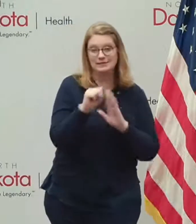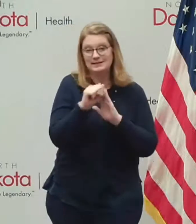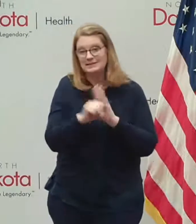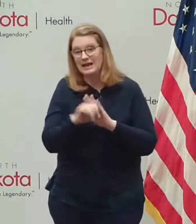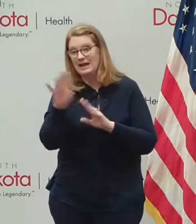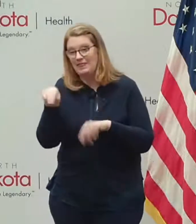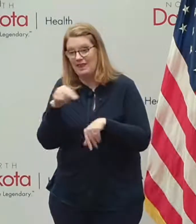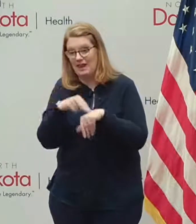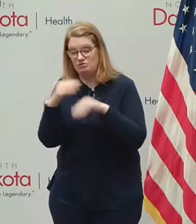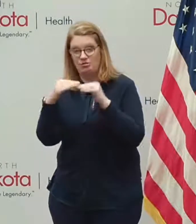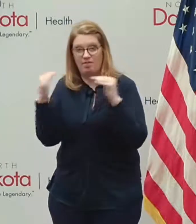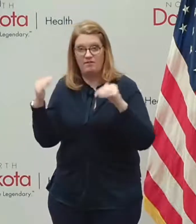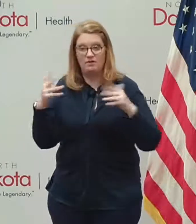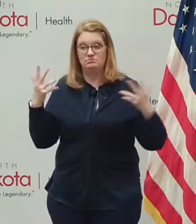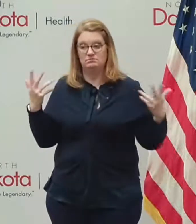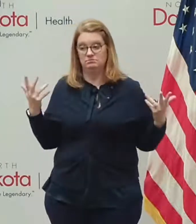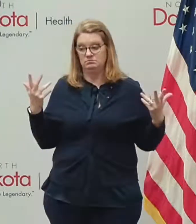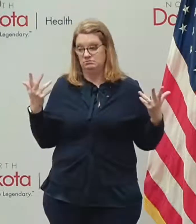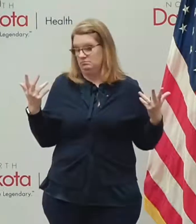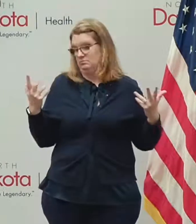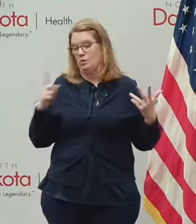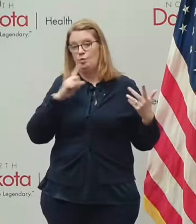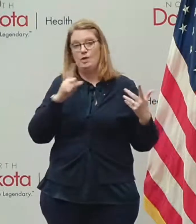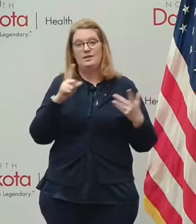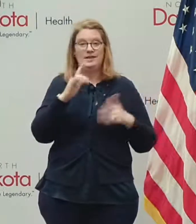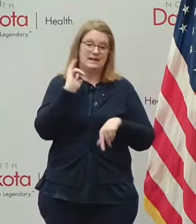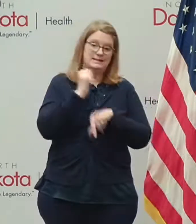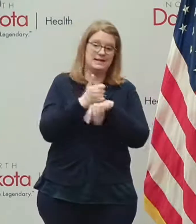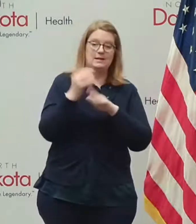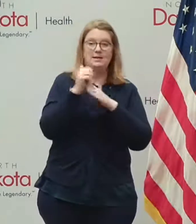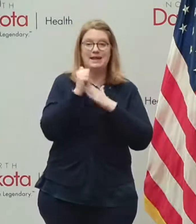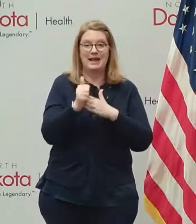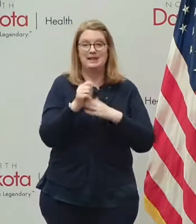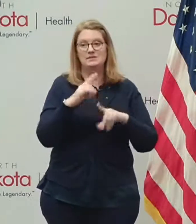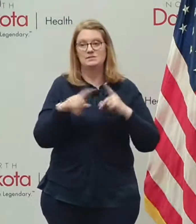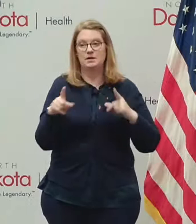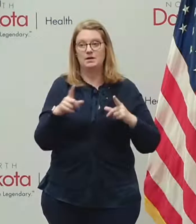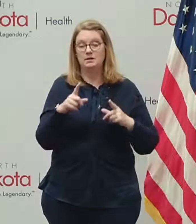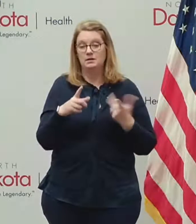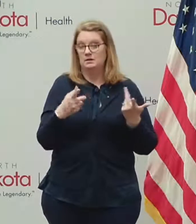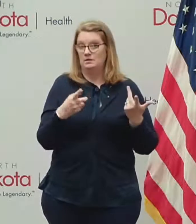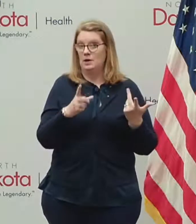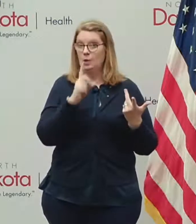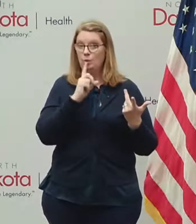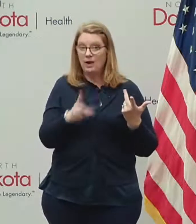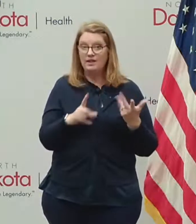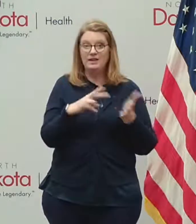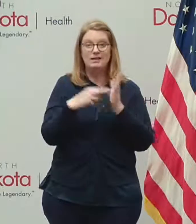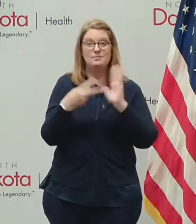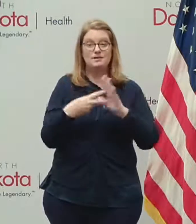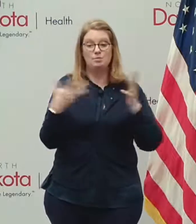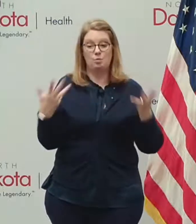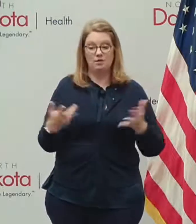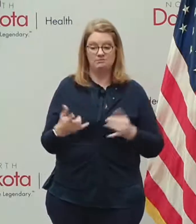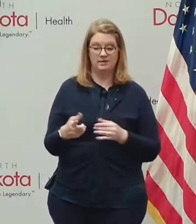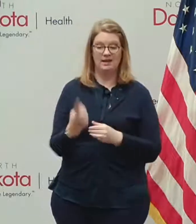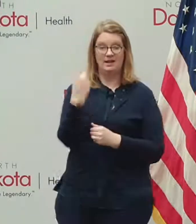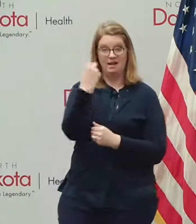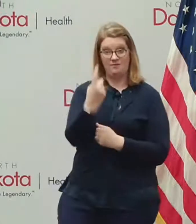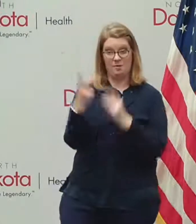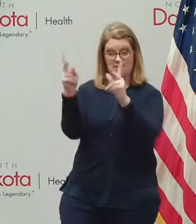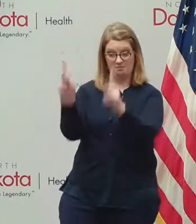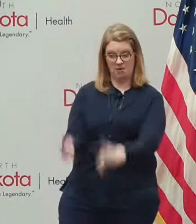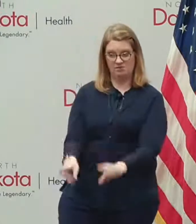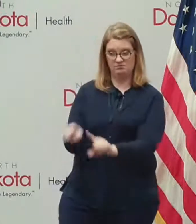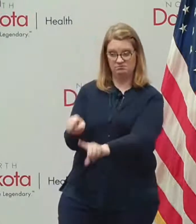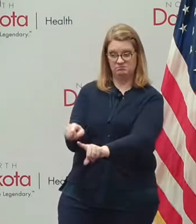national level, internationally, create all the guidelines in the world. But this thing is going to come down to whether some person makes an individual decision when they get up in the